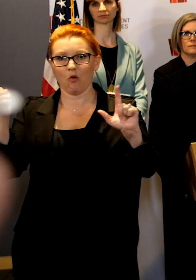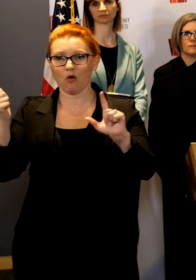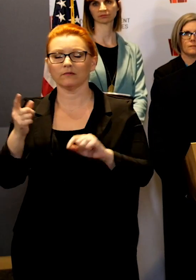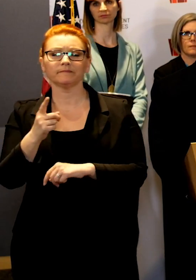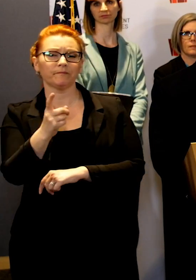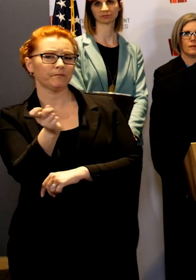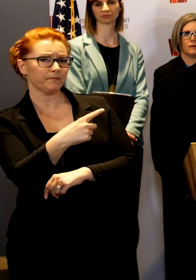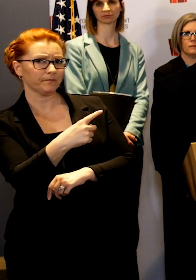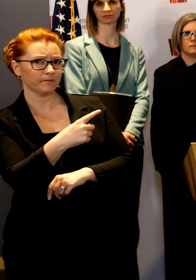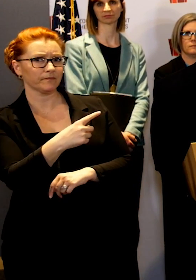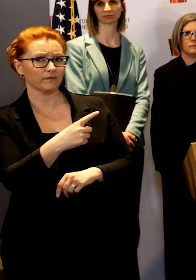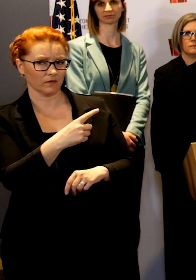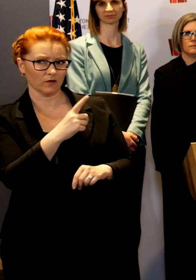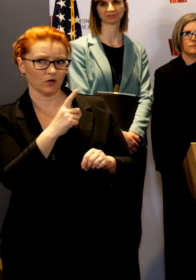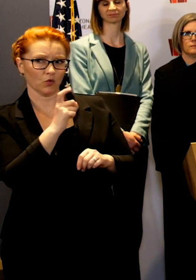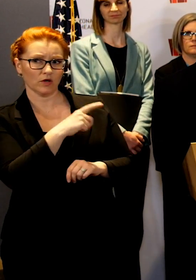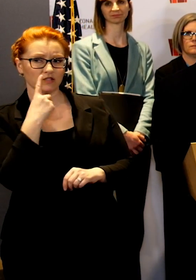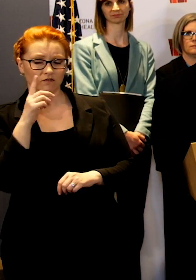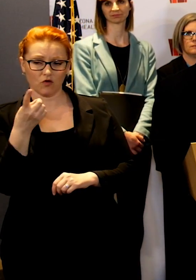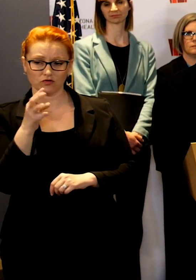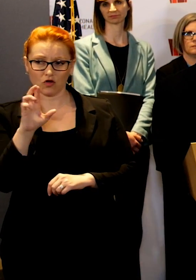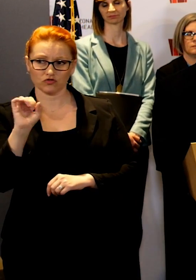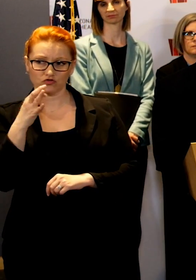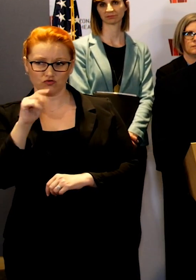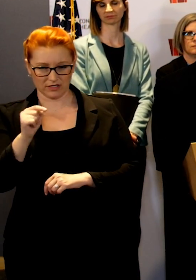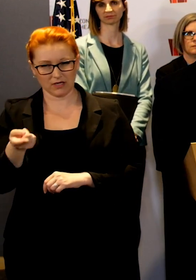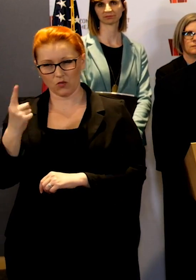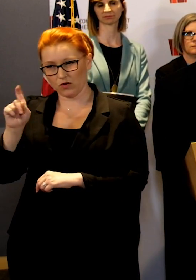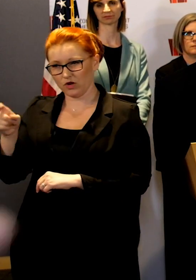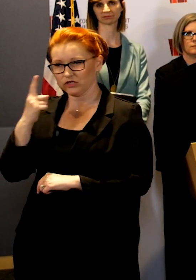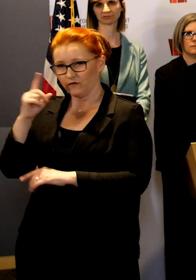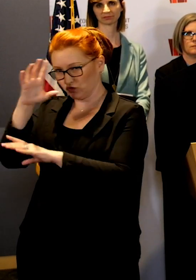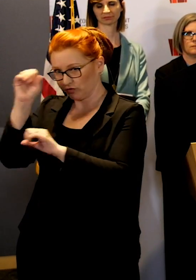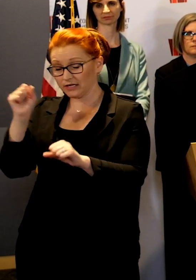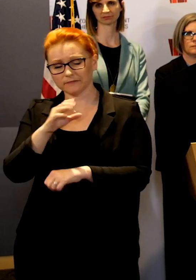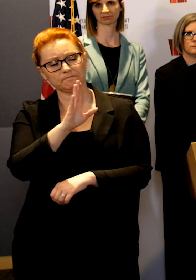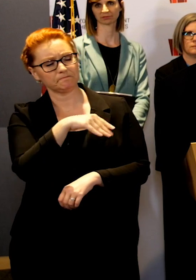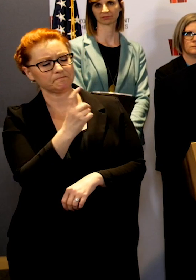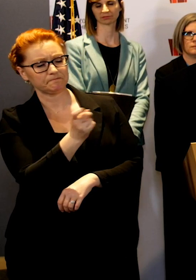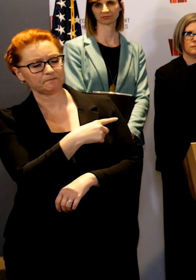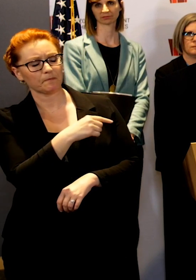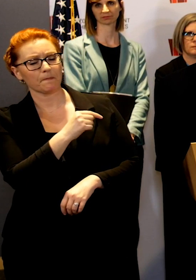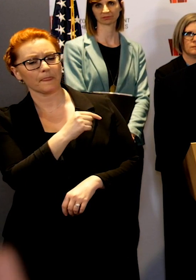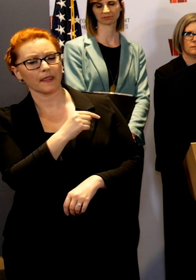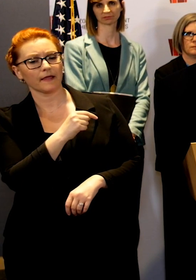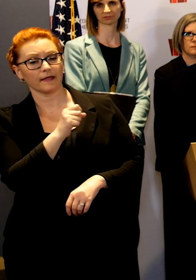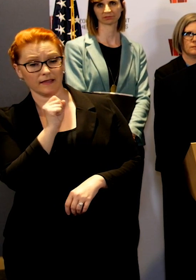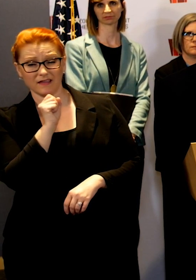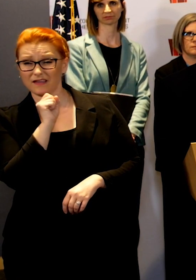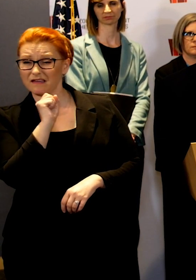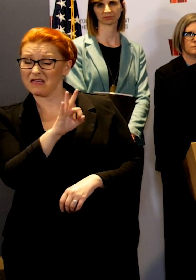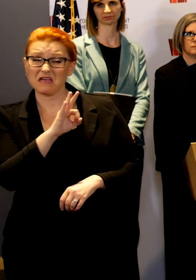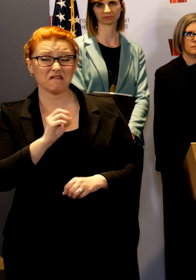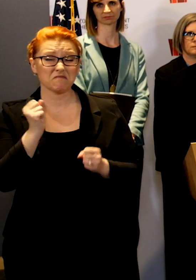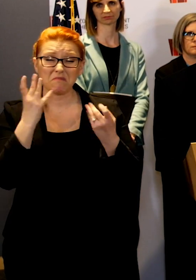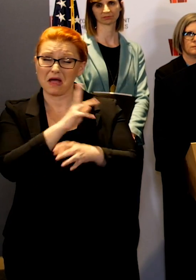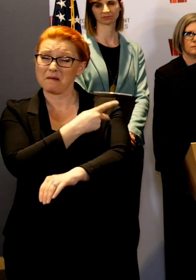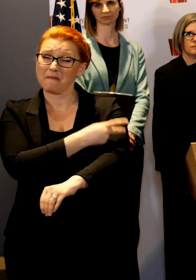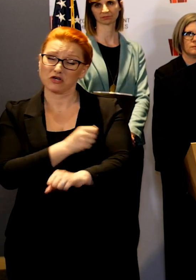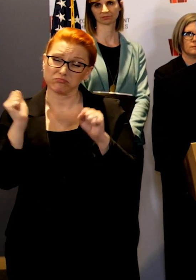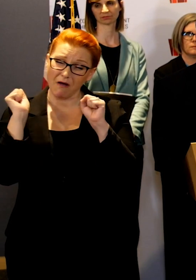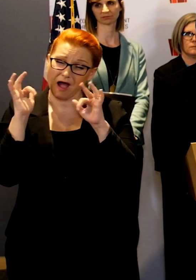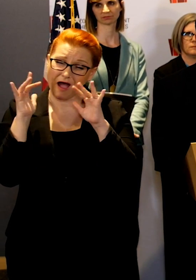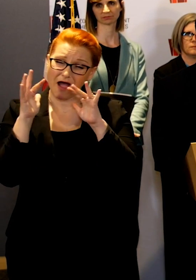Chris, for you, and I do have one for the superintendent. Dr. Chris, has there been any consideration, if you get slammed with patients,